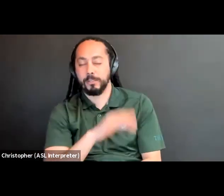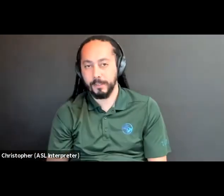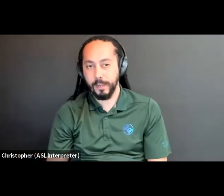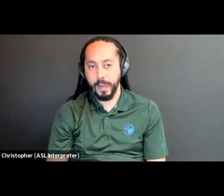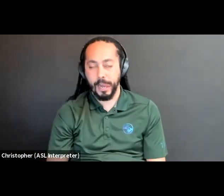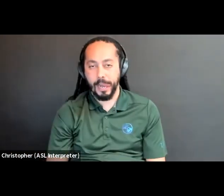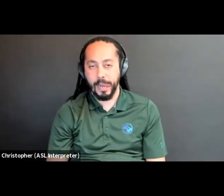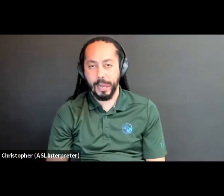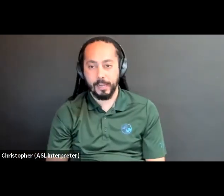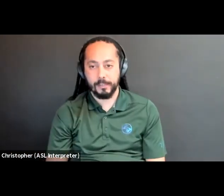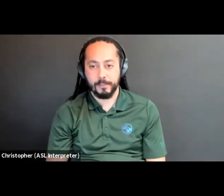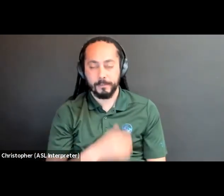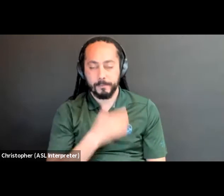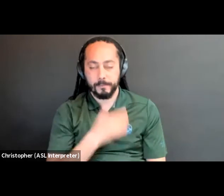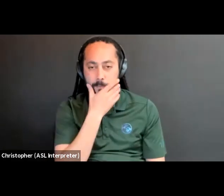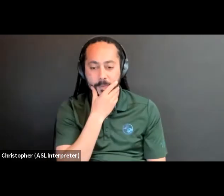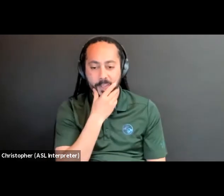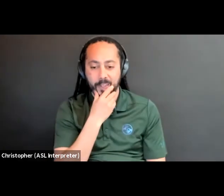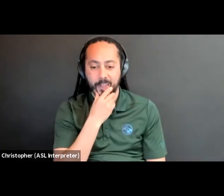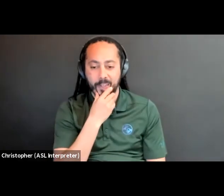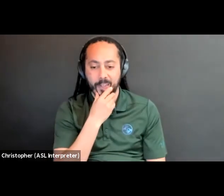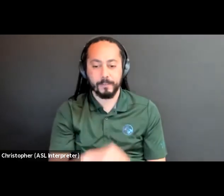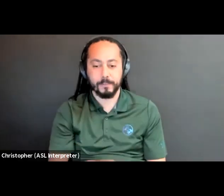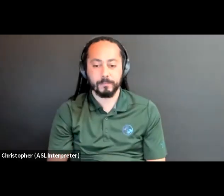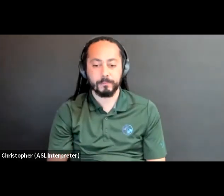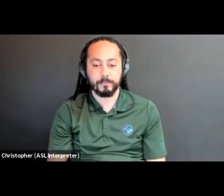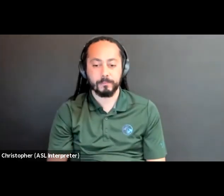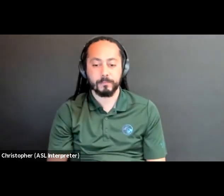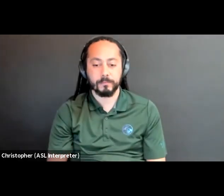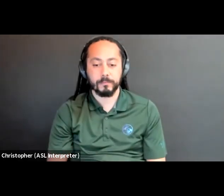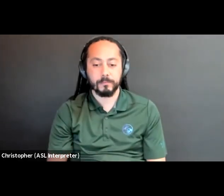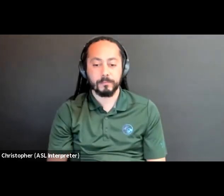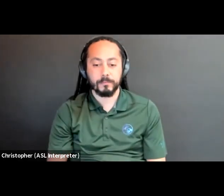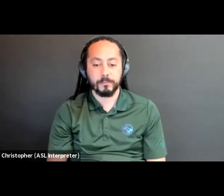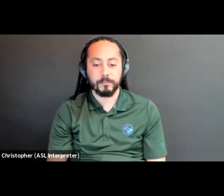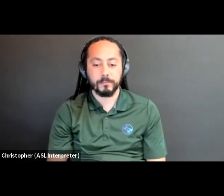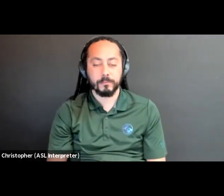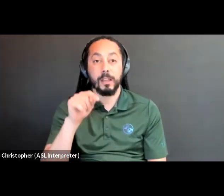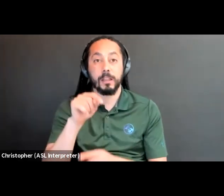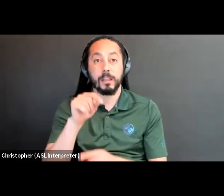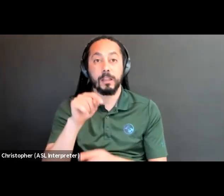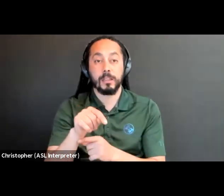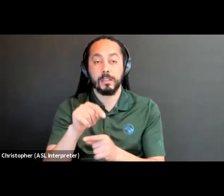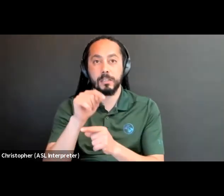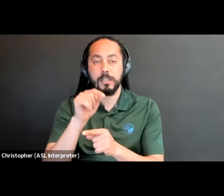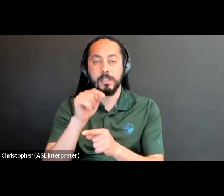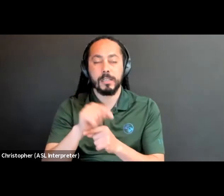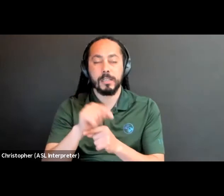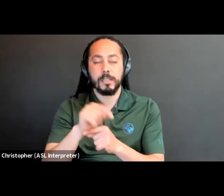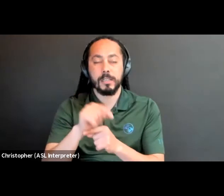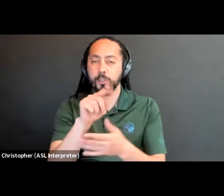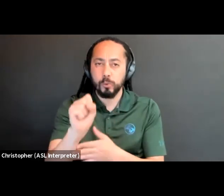because this approach gives you the tools to assess the intimate partner violence and any effects that it might have on parenting and so